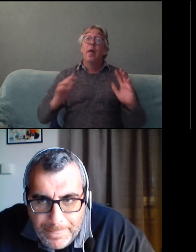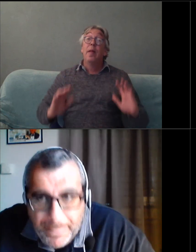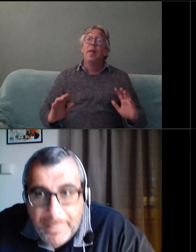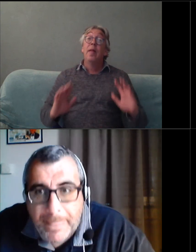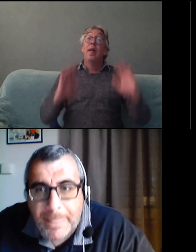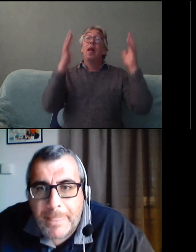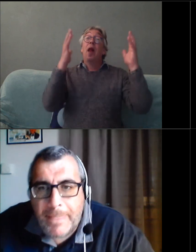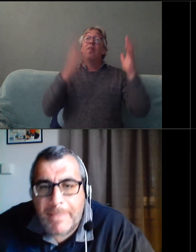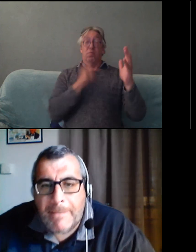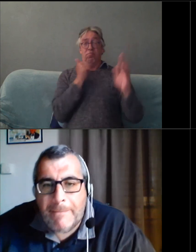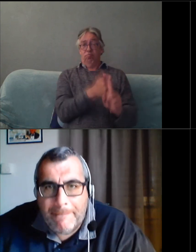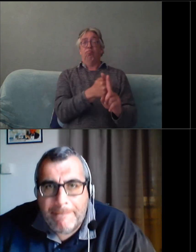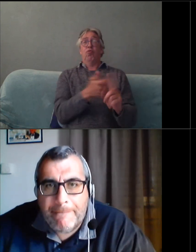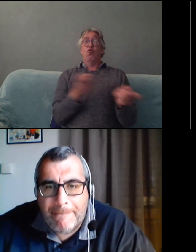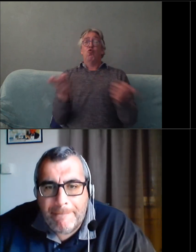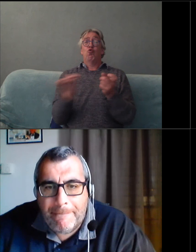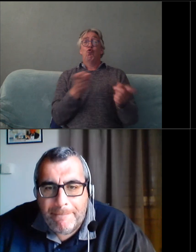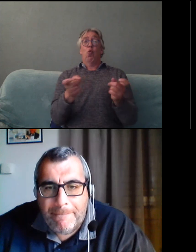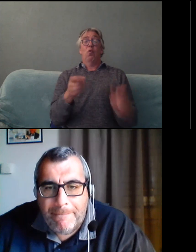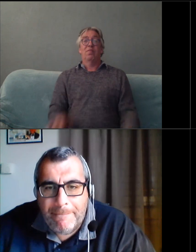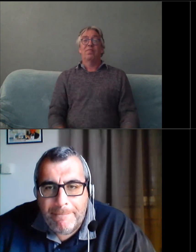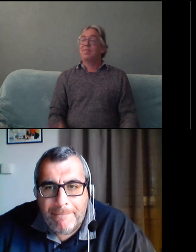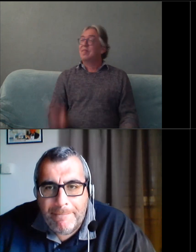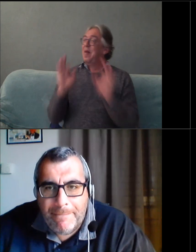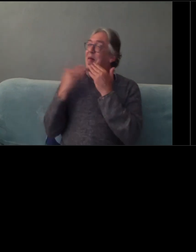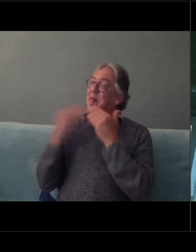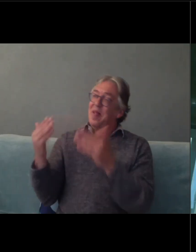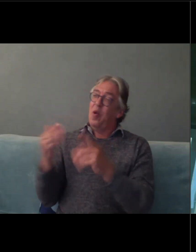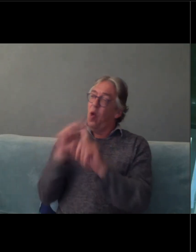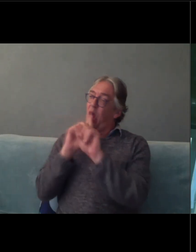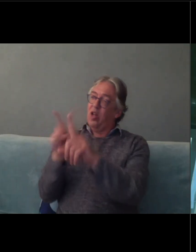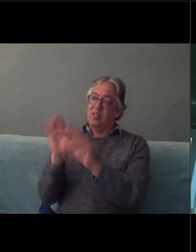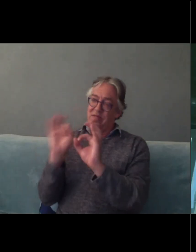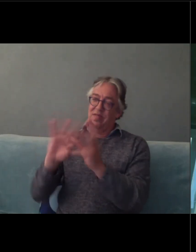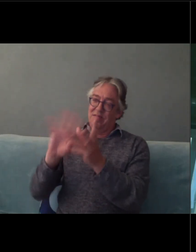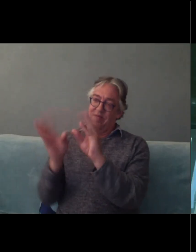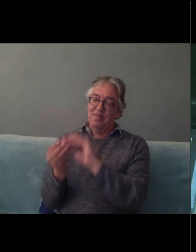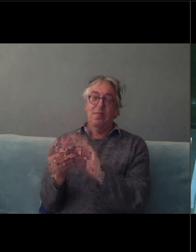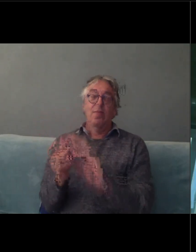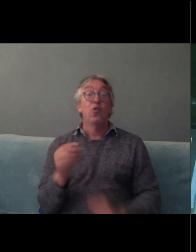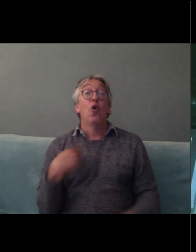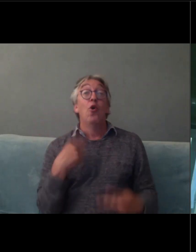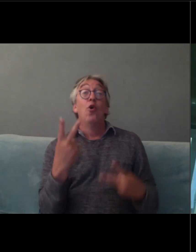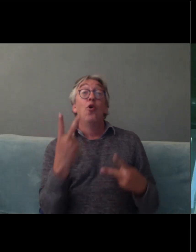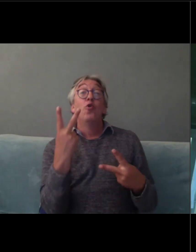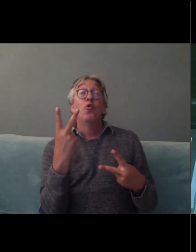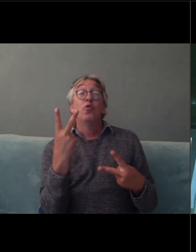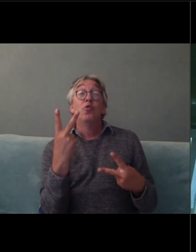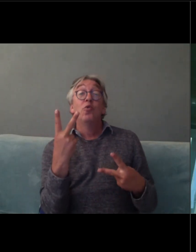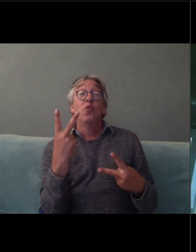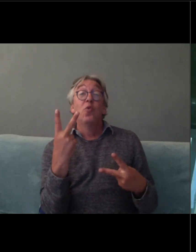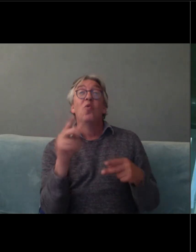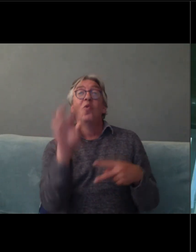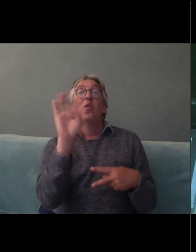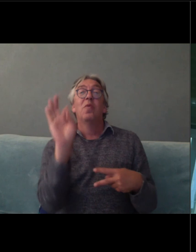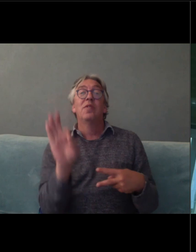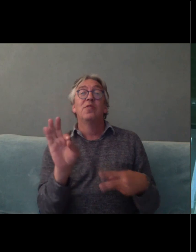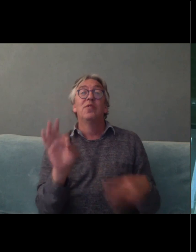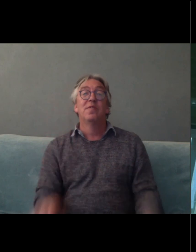Thank you very much. A very complete answer. We have two more questions. Both of them are